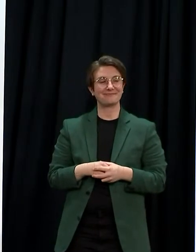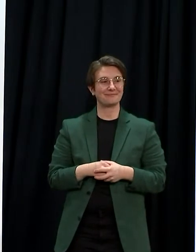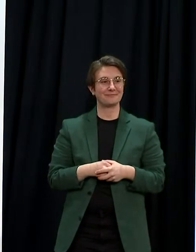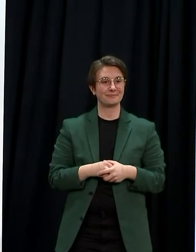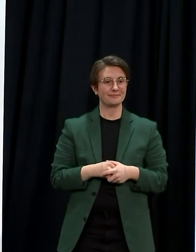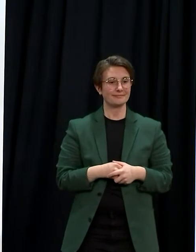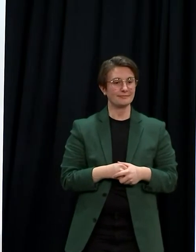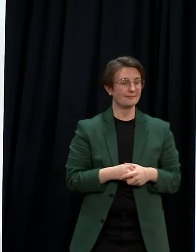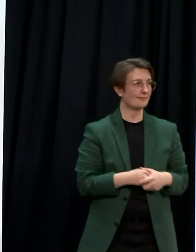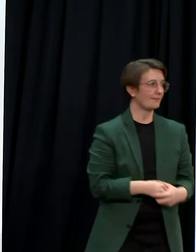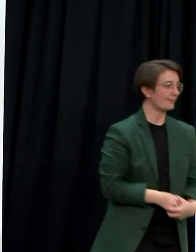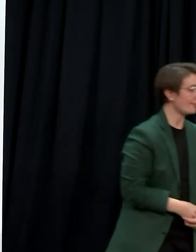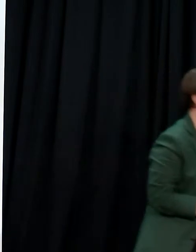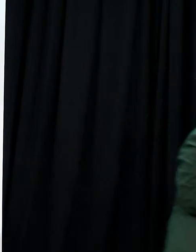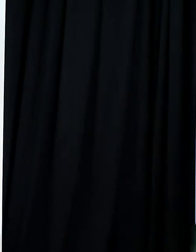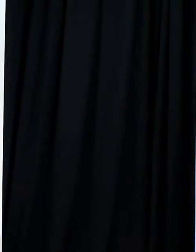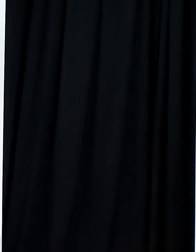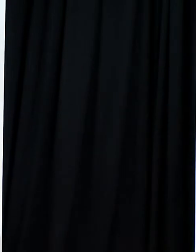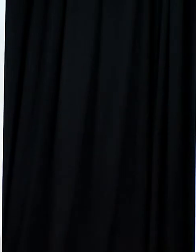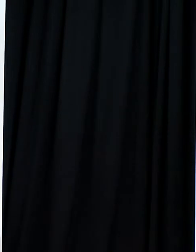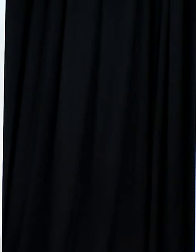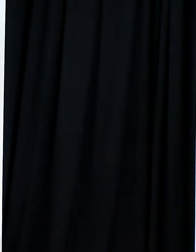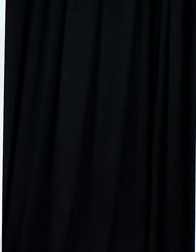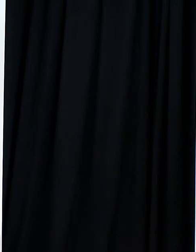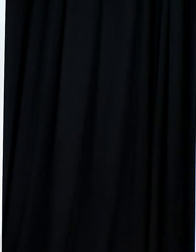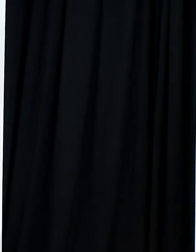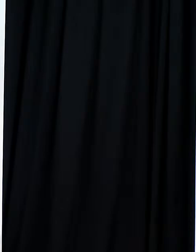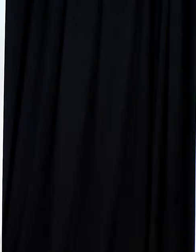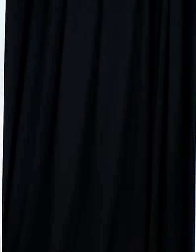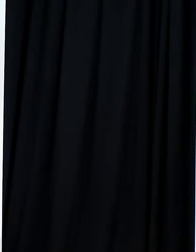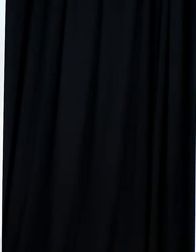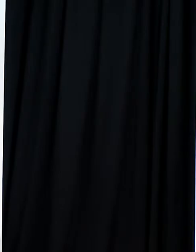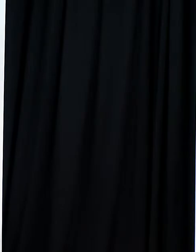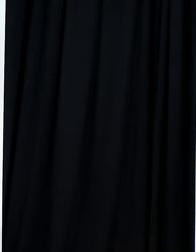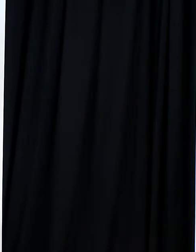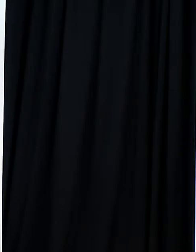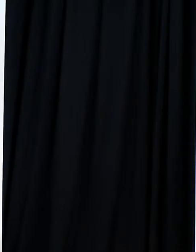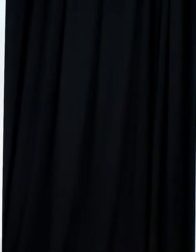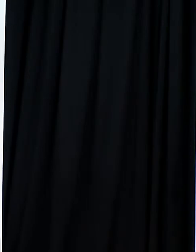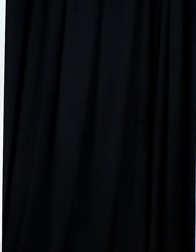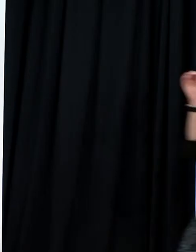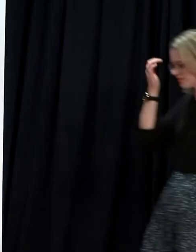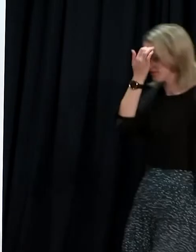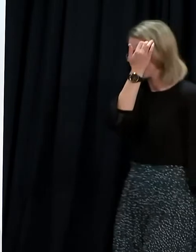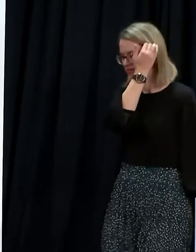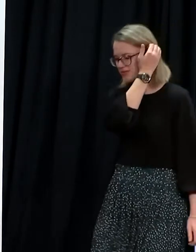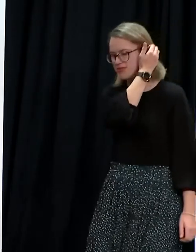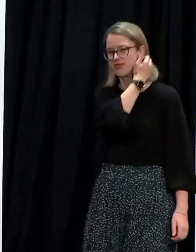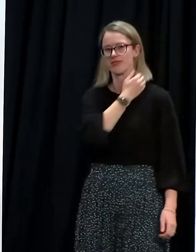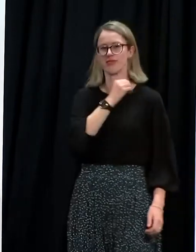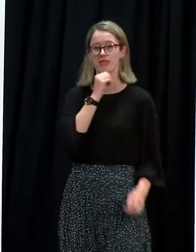very best thing you can do right now to avoid future scenarios like the one we're in. And